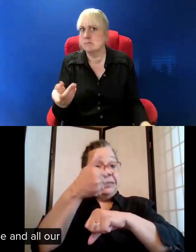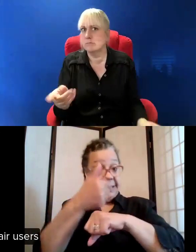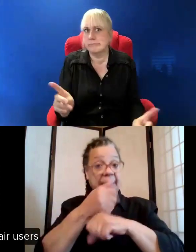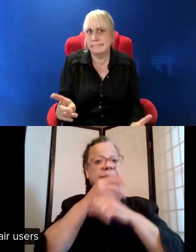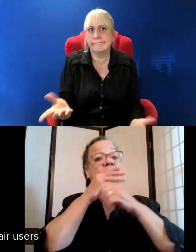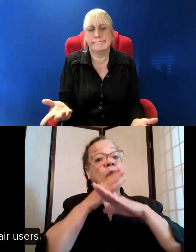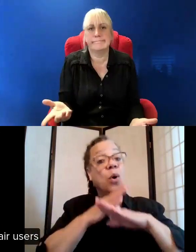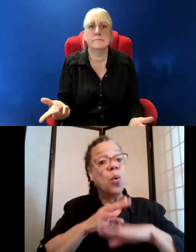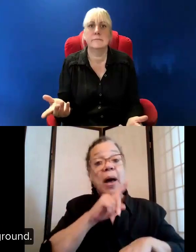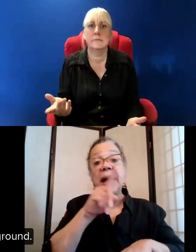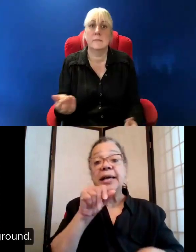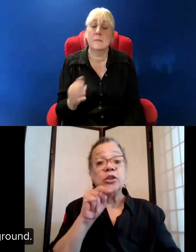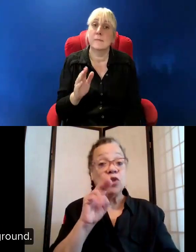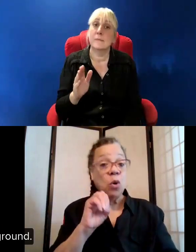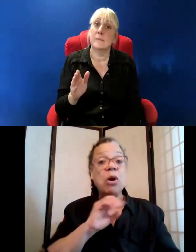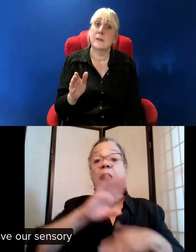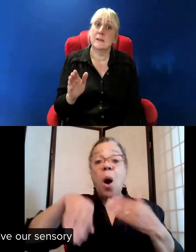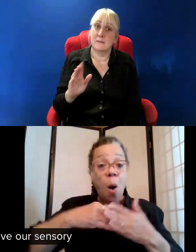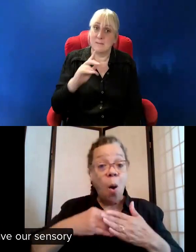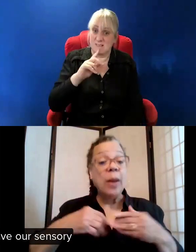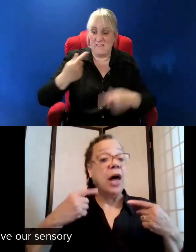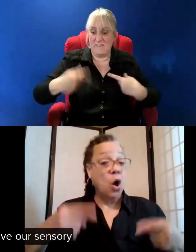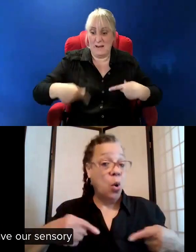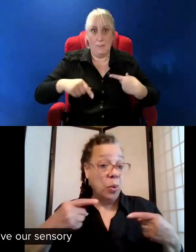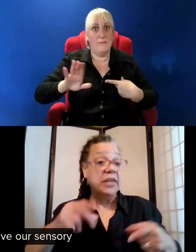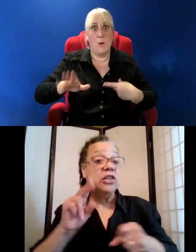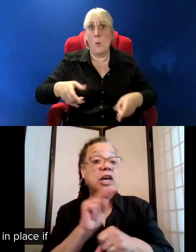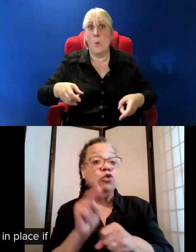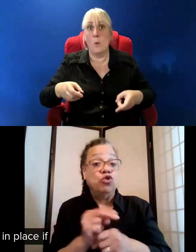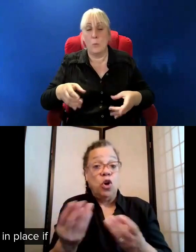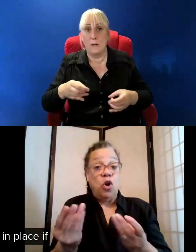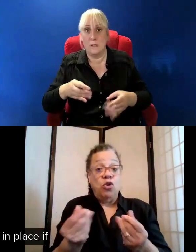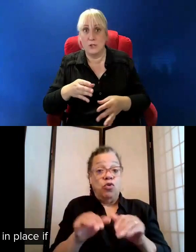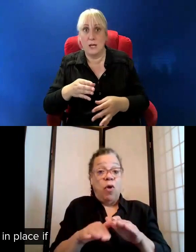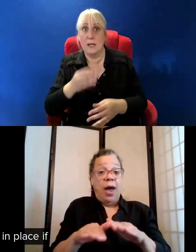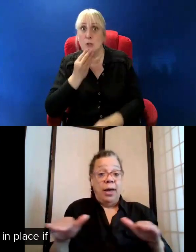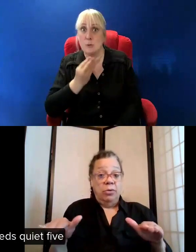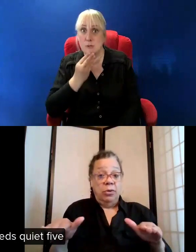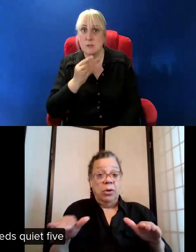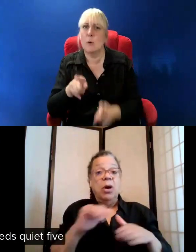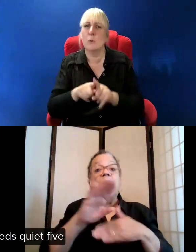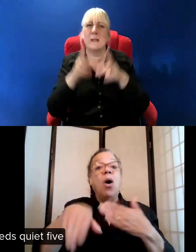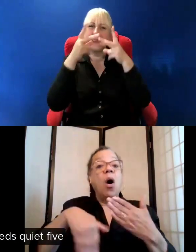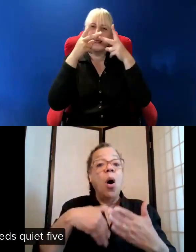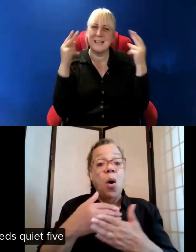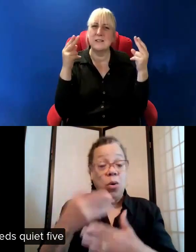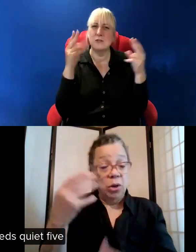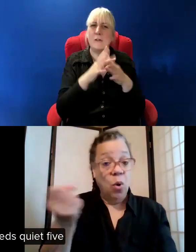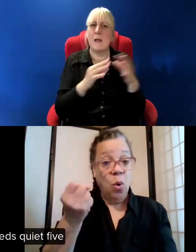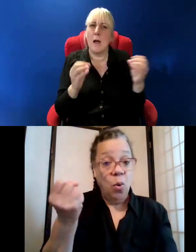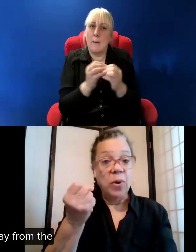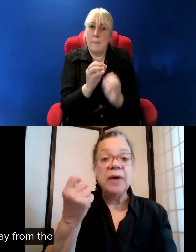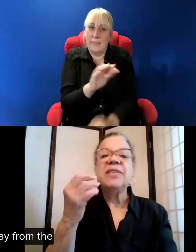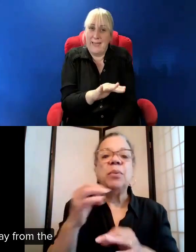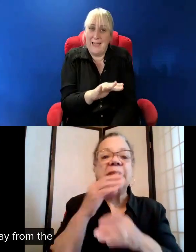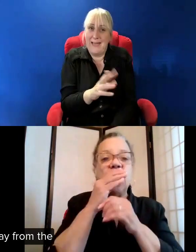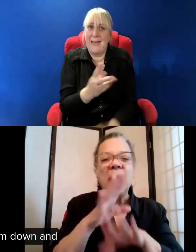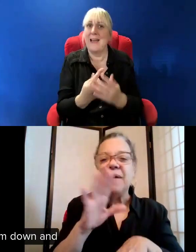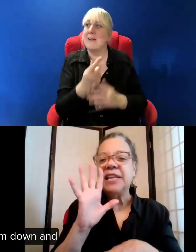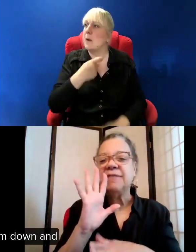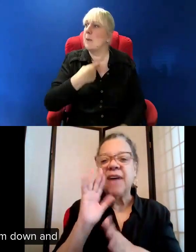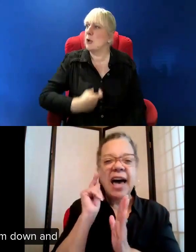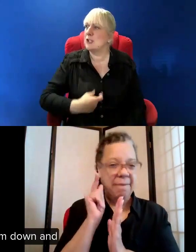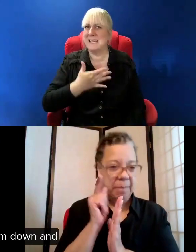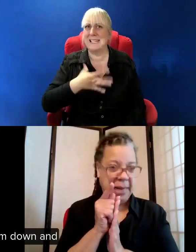and all our wheelchair users at the ground. And then we have our sensory hub that is in place if somebody needs a quiet 5 minutes away from